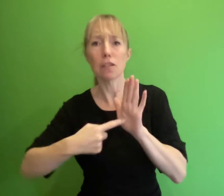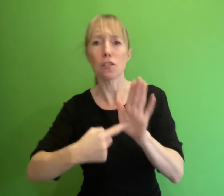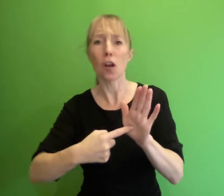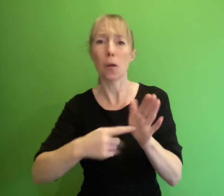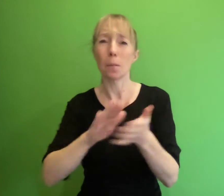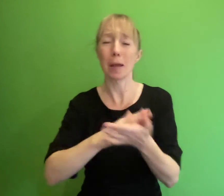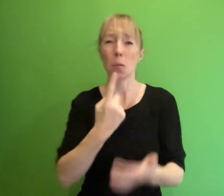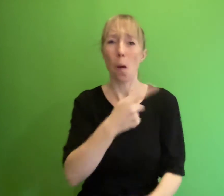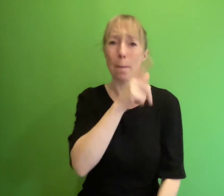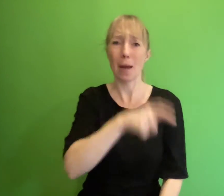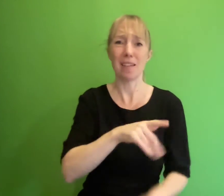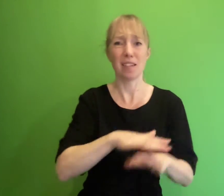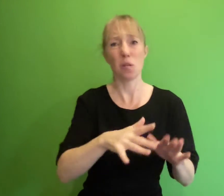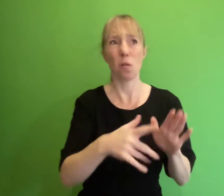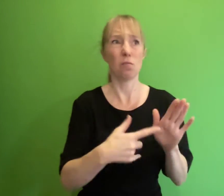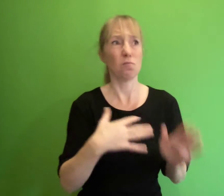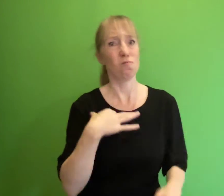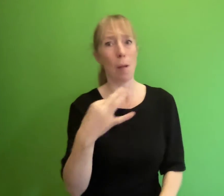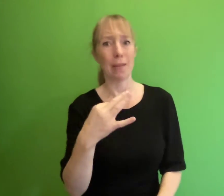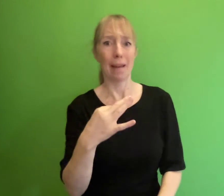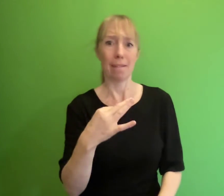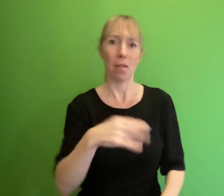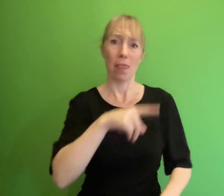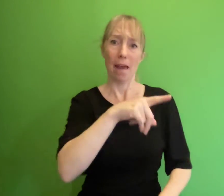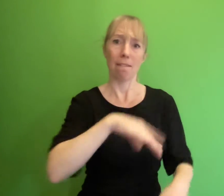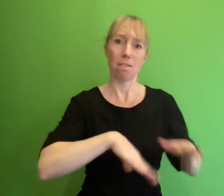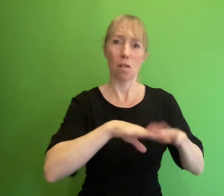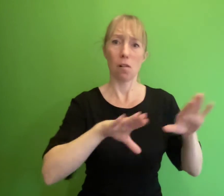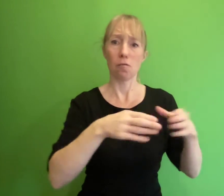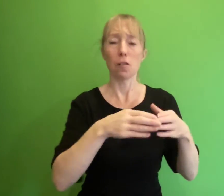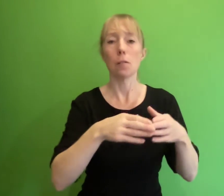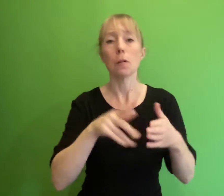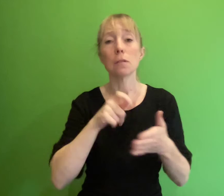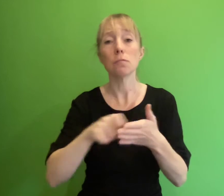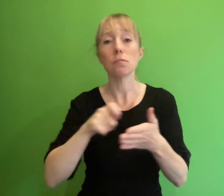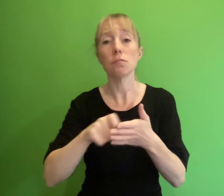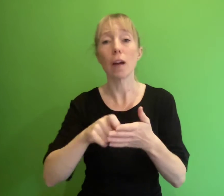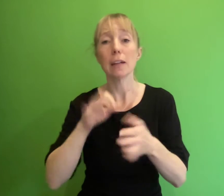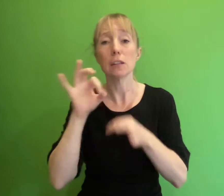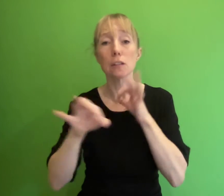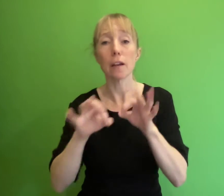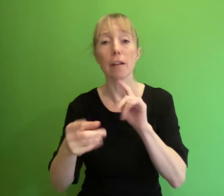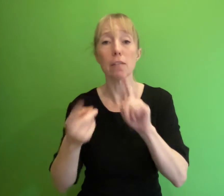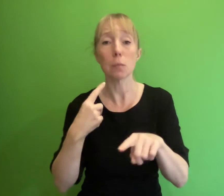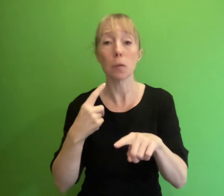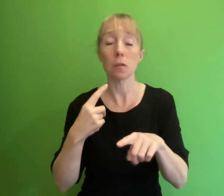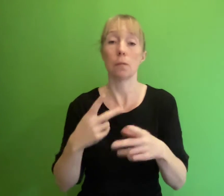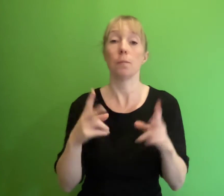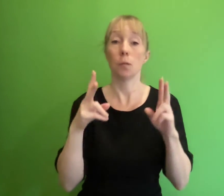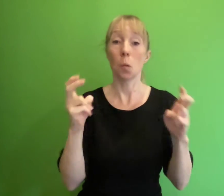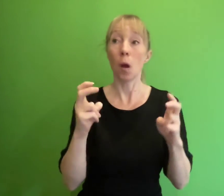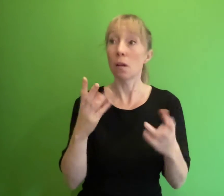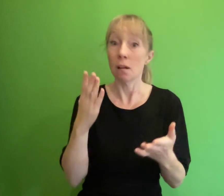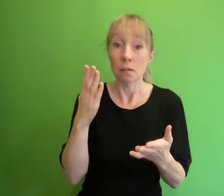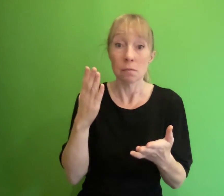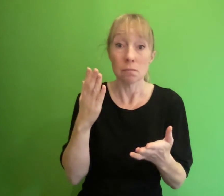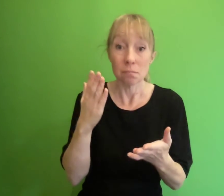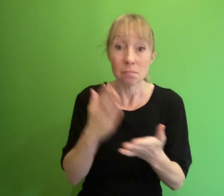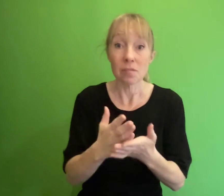groups. Writers Survey Respondent. Actually involve people, part of the disabled community, in events and